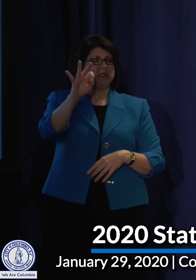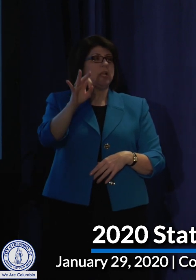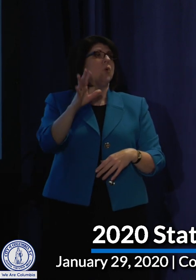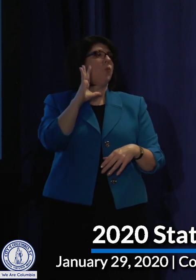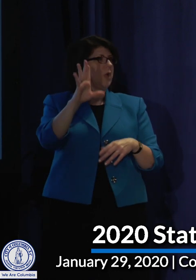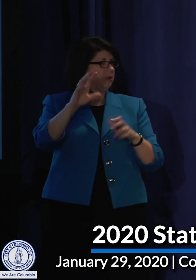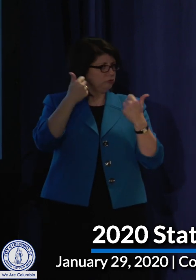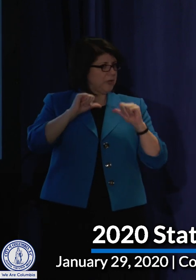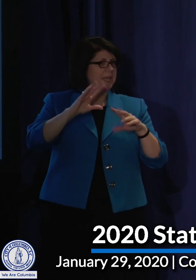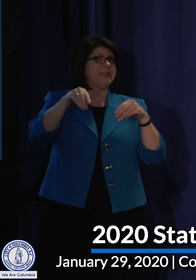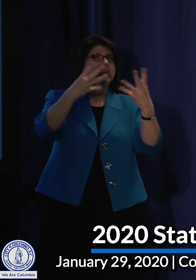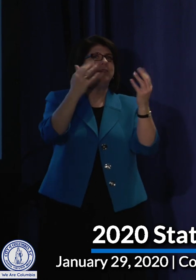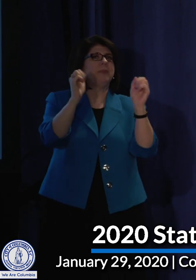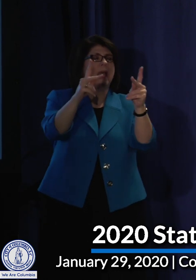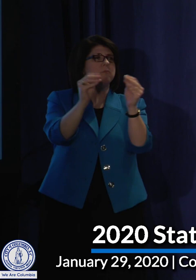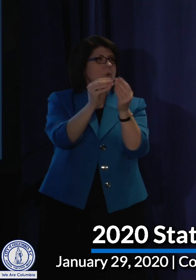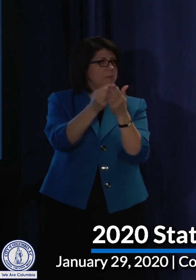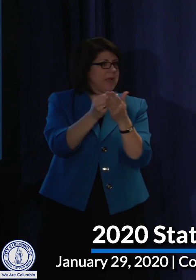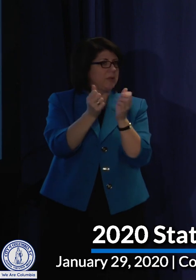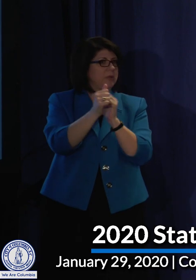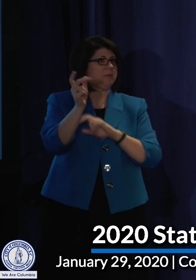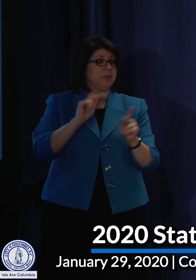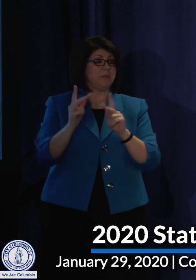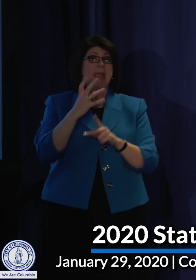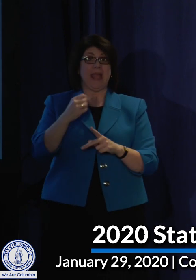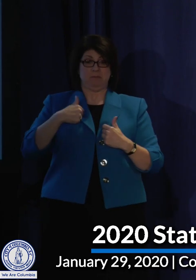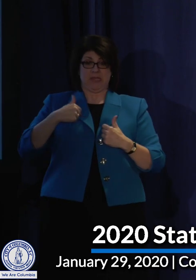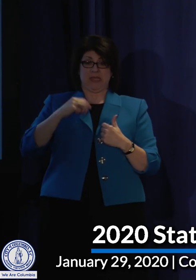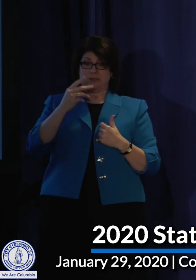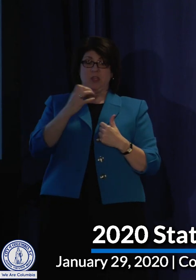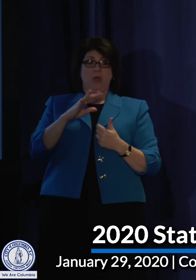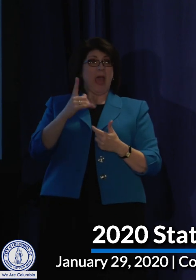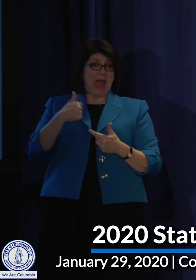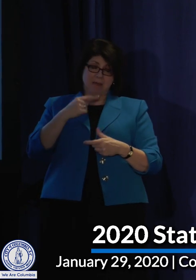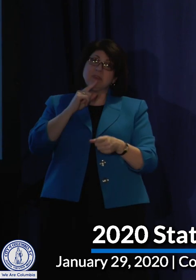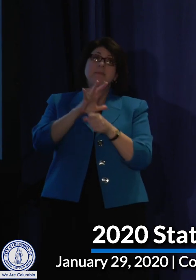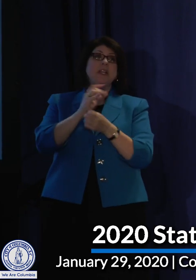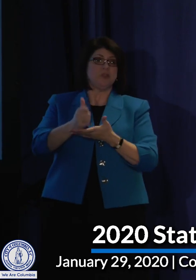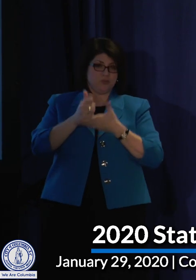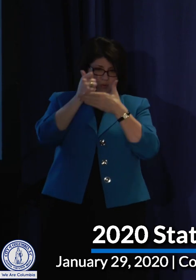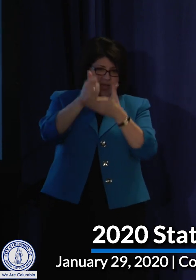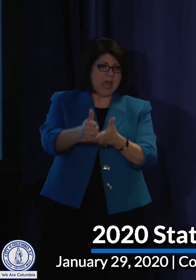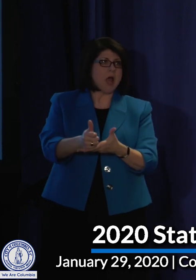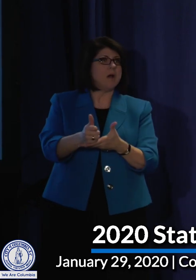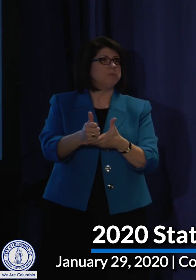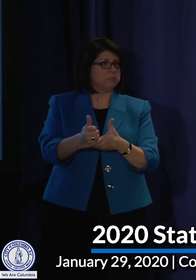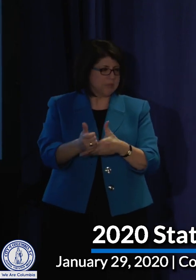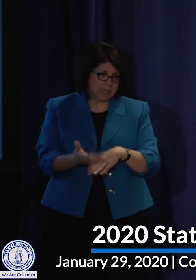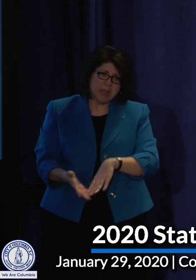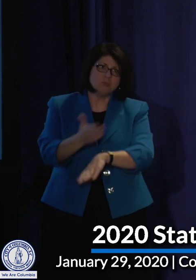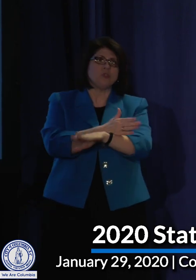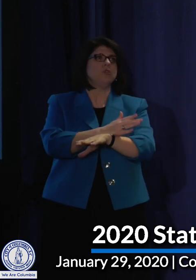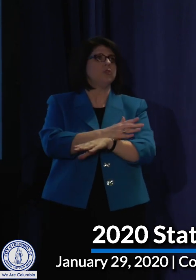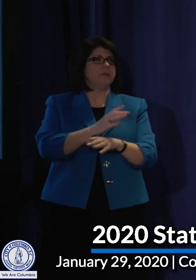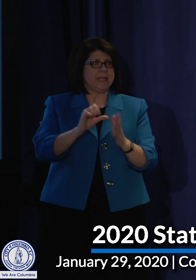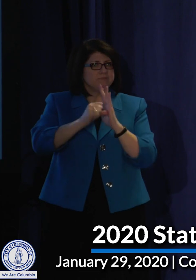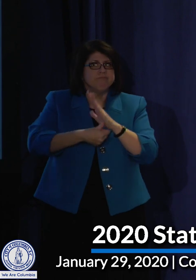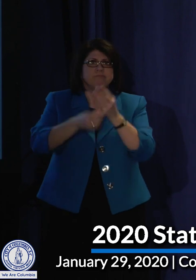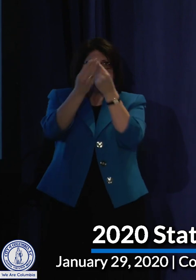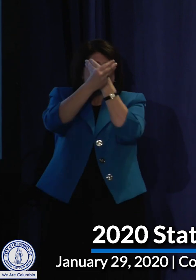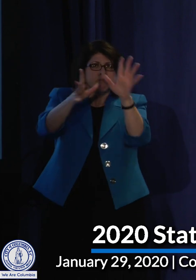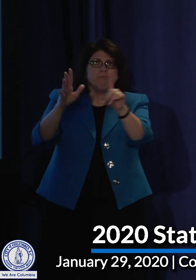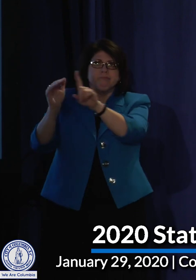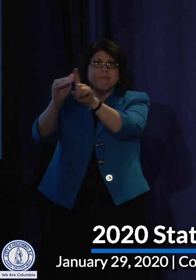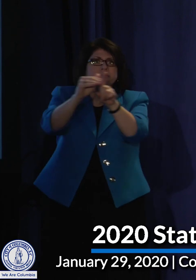Earned Income Tax Credit. And this year, working with them as mayor, I'm committed to helping amplify the great work that they're doing by working to put